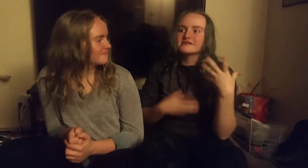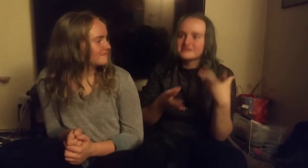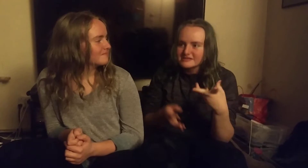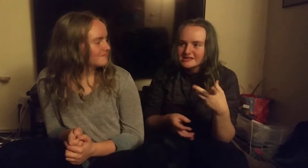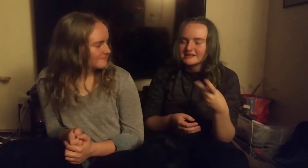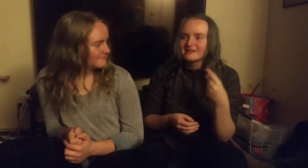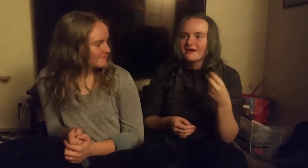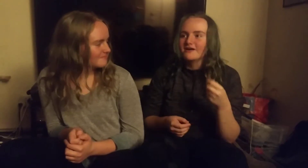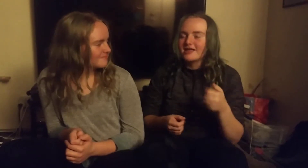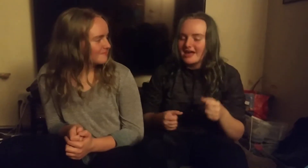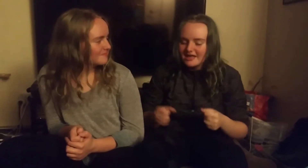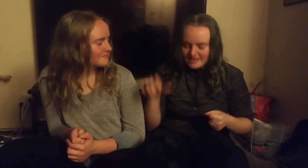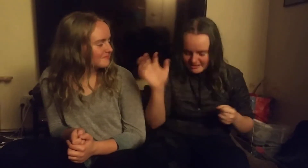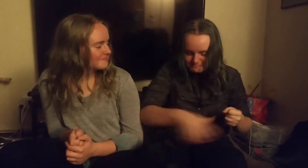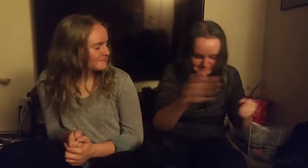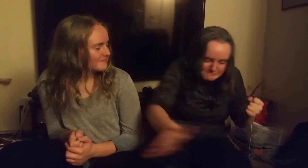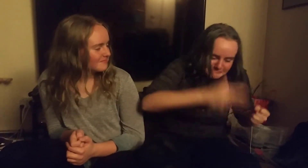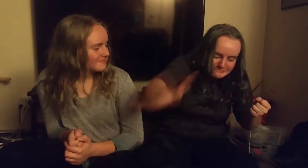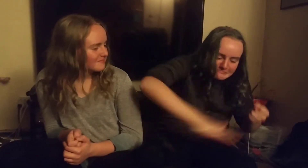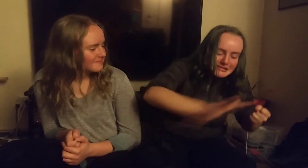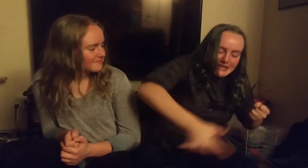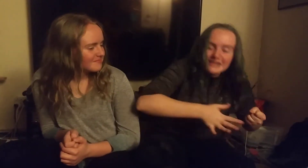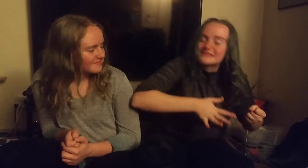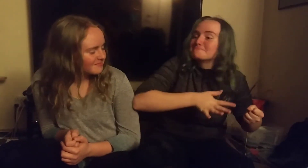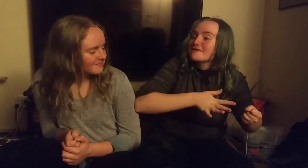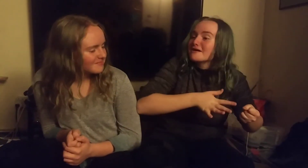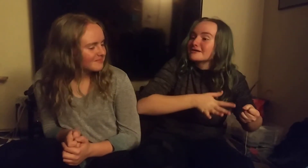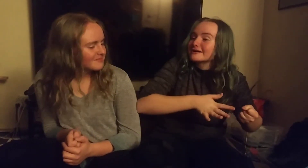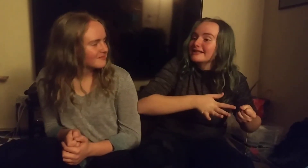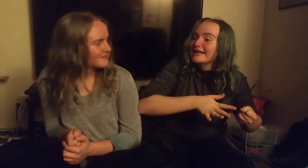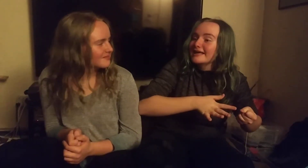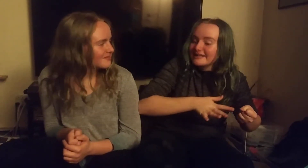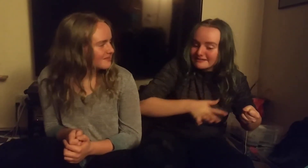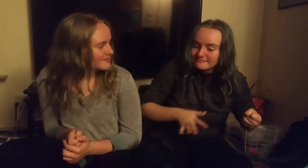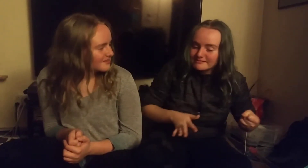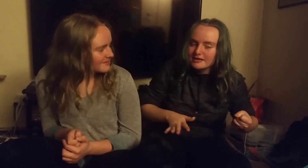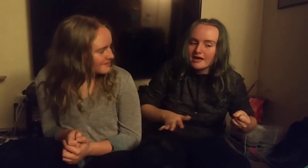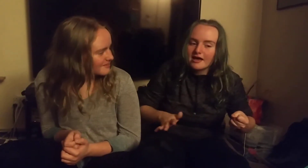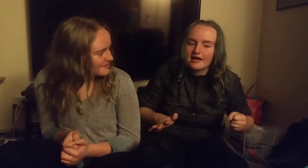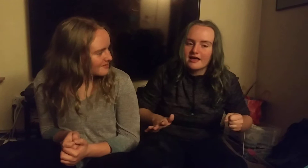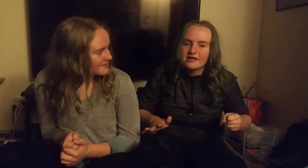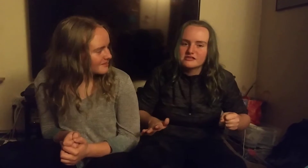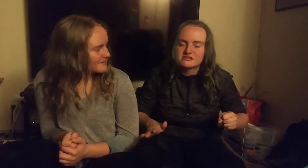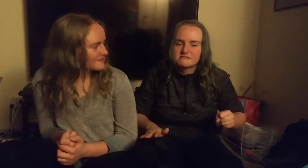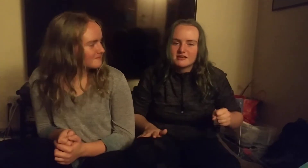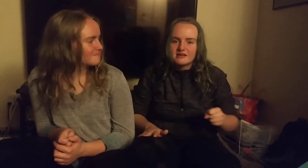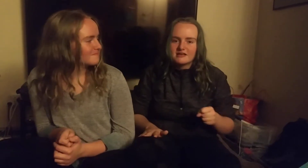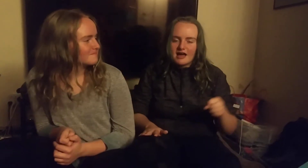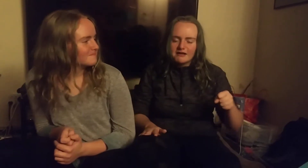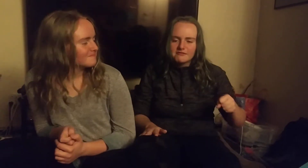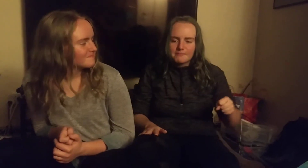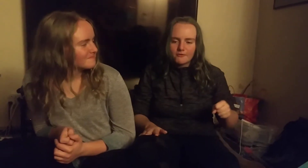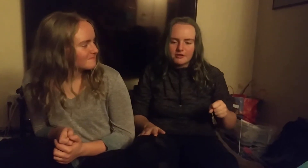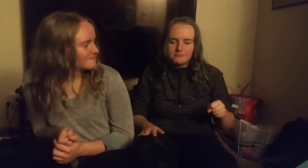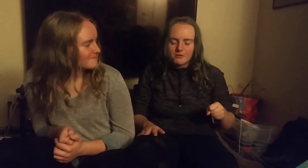yes. Okay. Is the burner clean? Yes. How do I boil water?